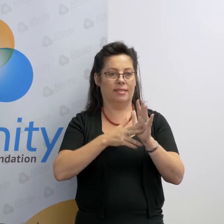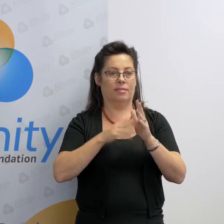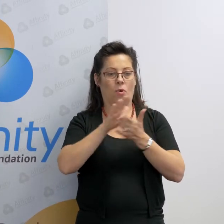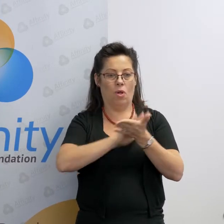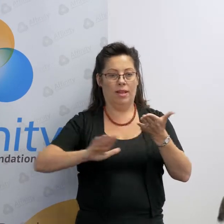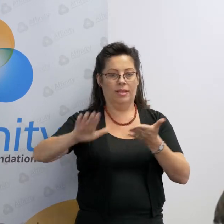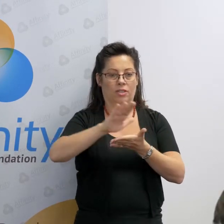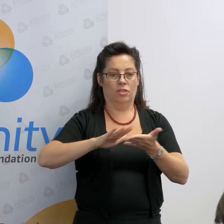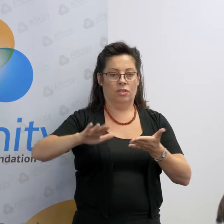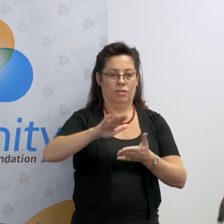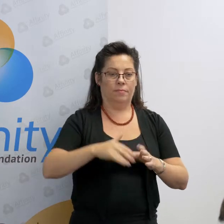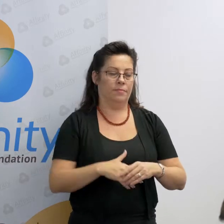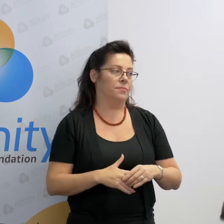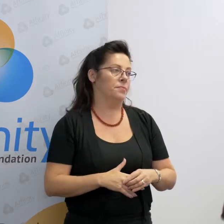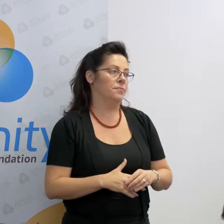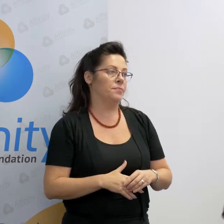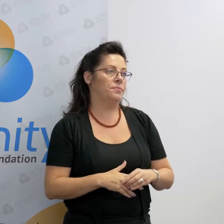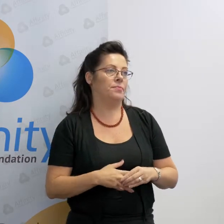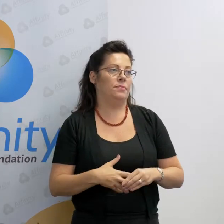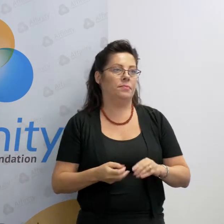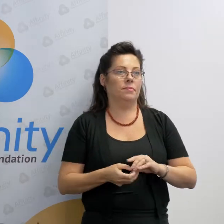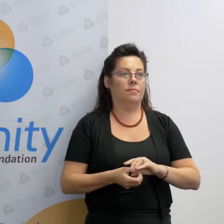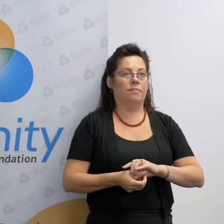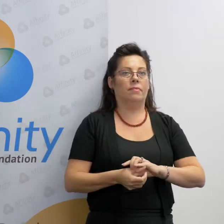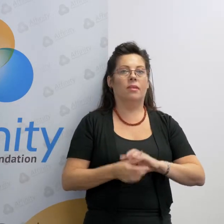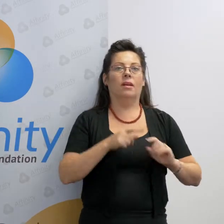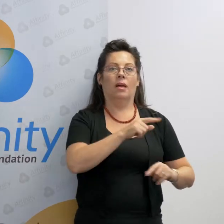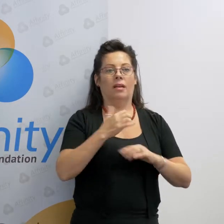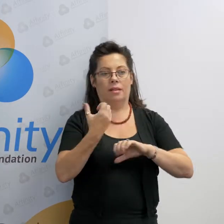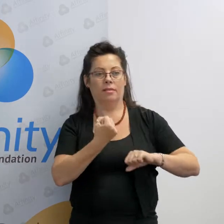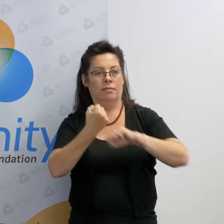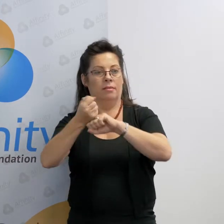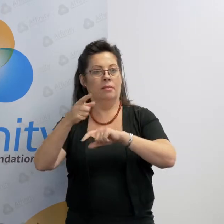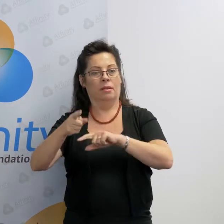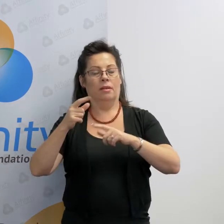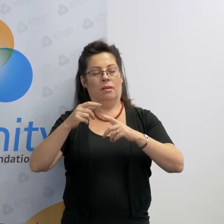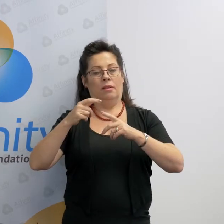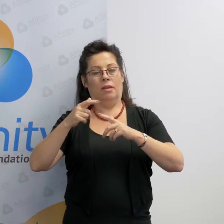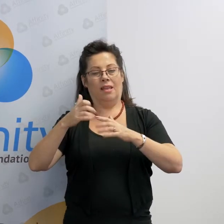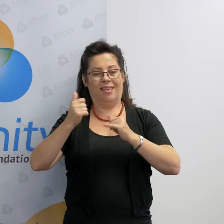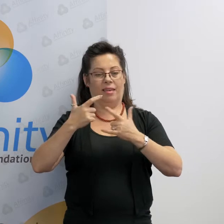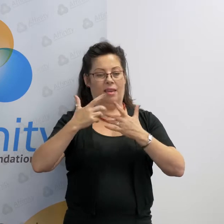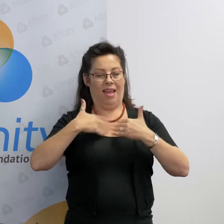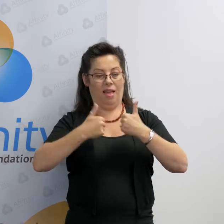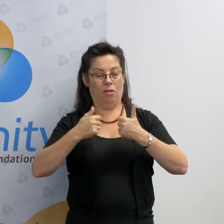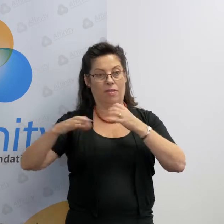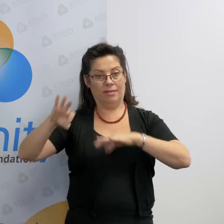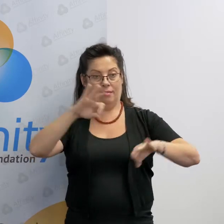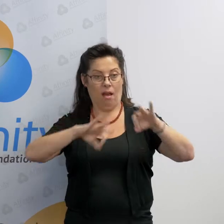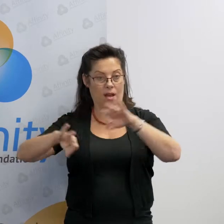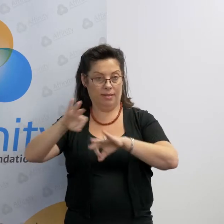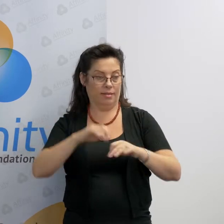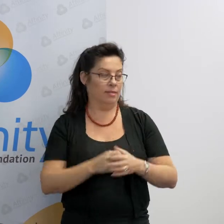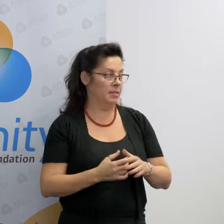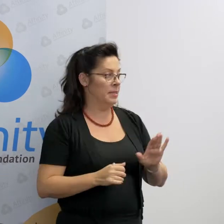and Policy, the Faculty of Health Sciences at the University of Sydney. His field of research is